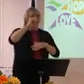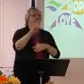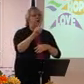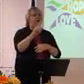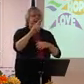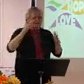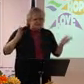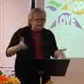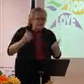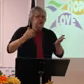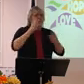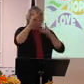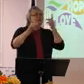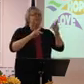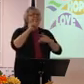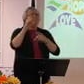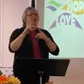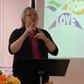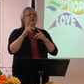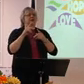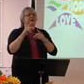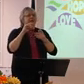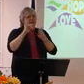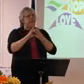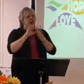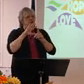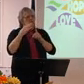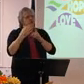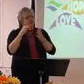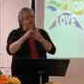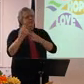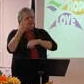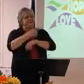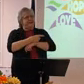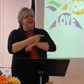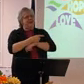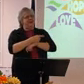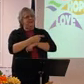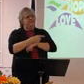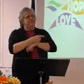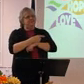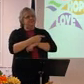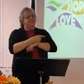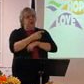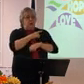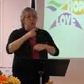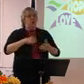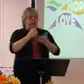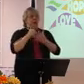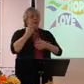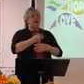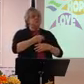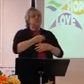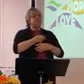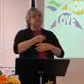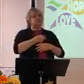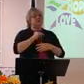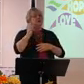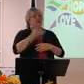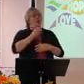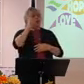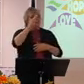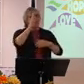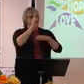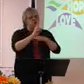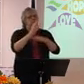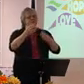as he encouraged the people in that culture in that day. Lord, help us that we might